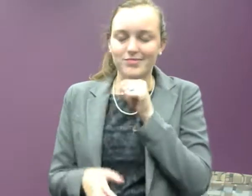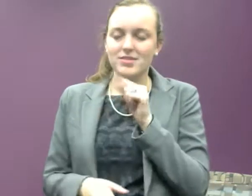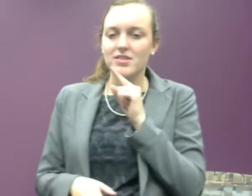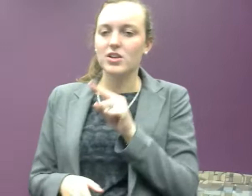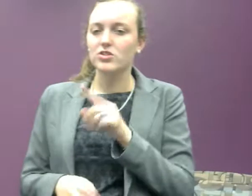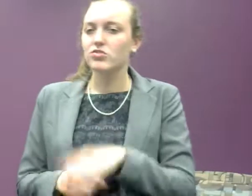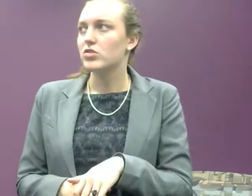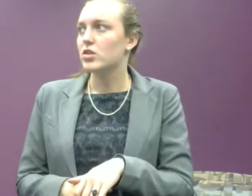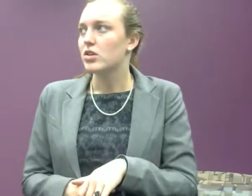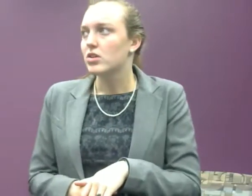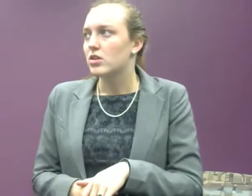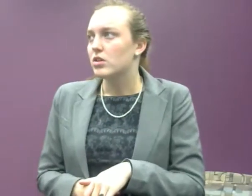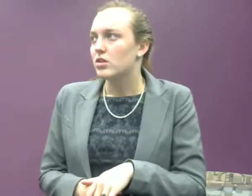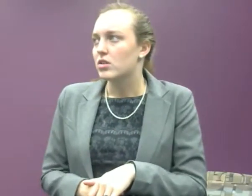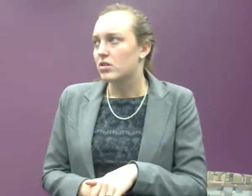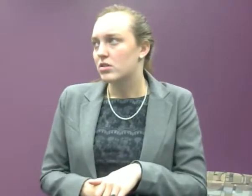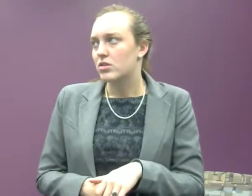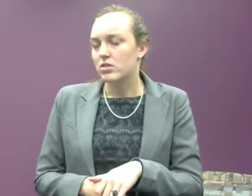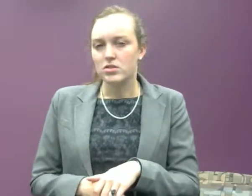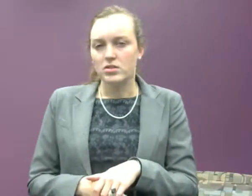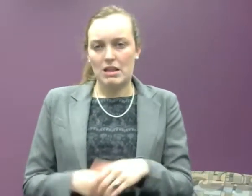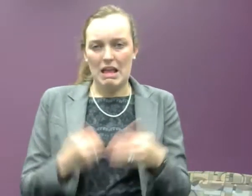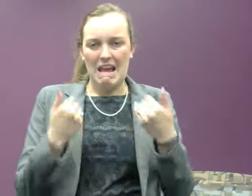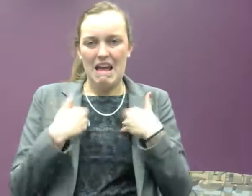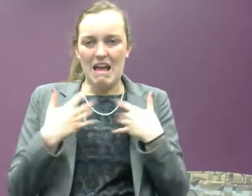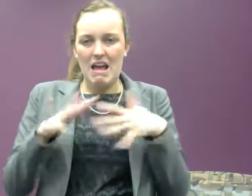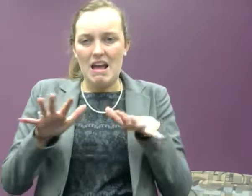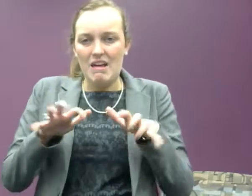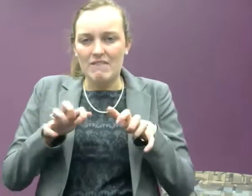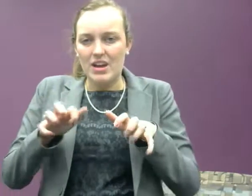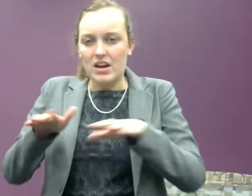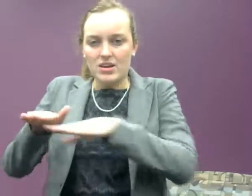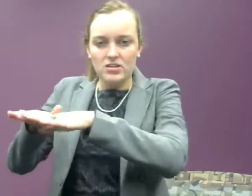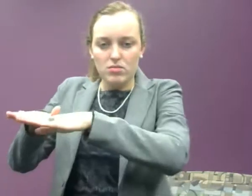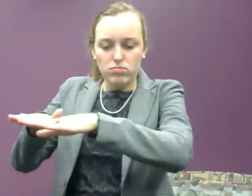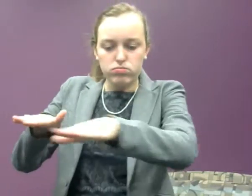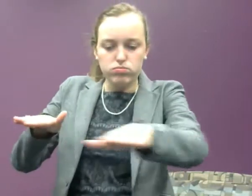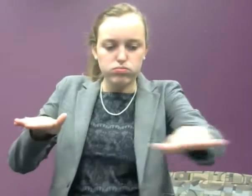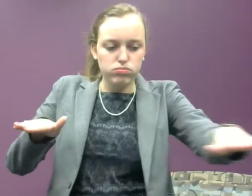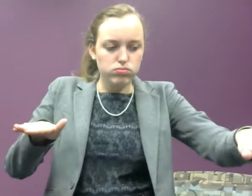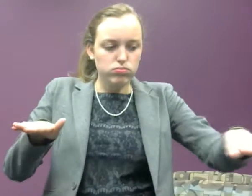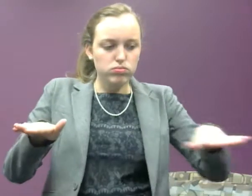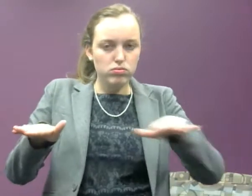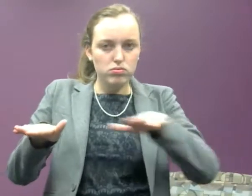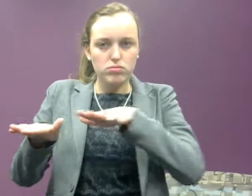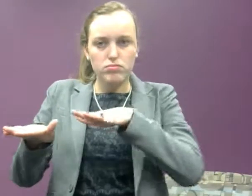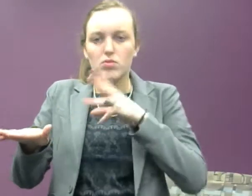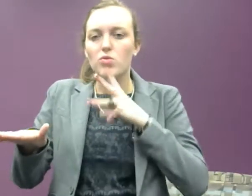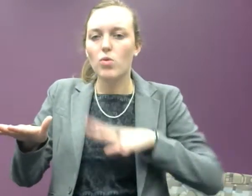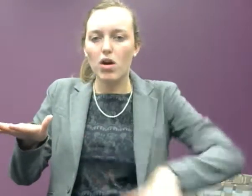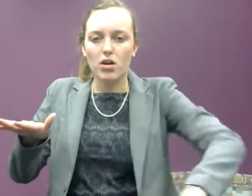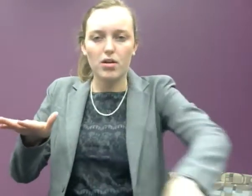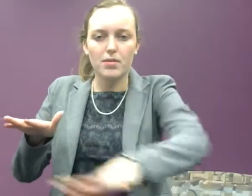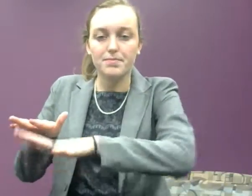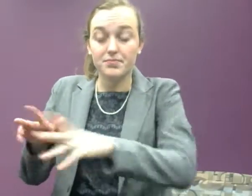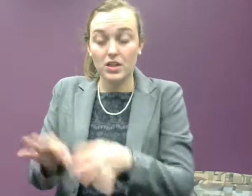got down to 30 last time. We may get a day that we get a little skim of ice on our pond. Very important to the creatures in the pond